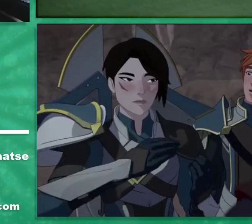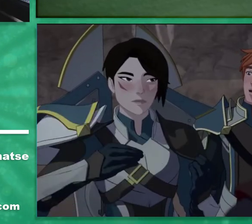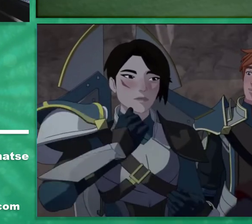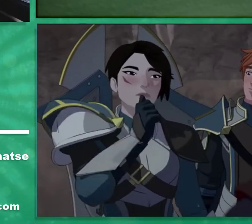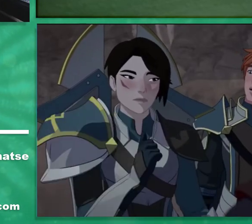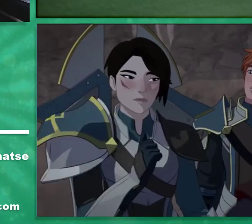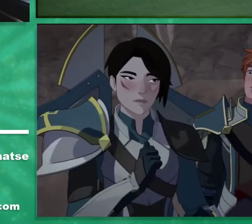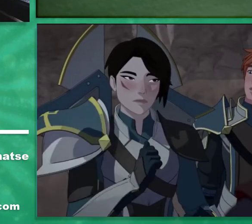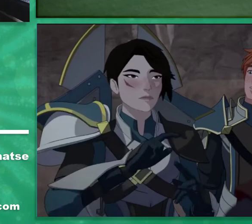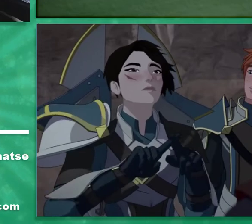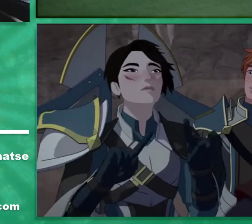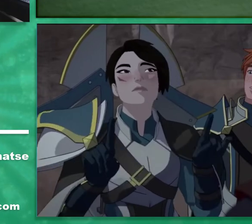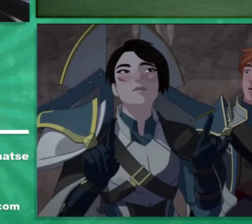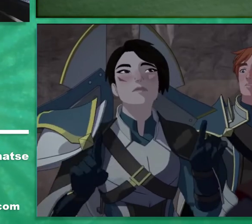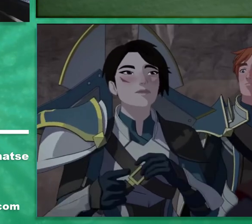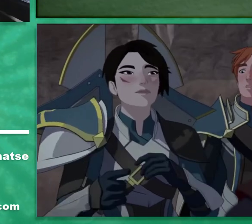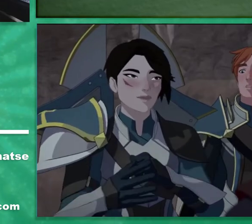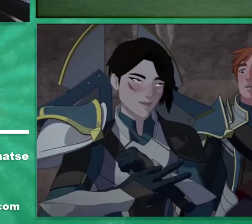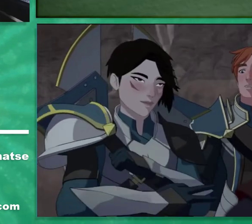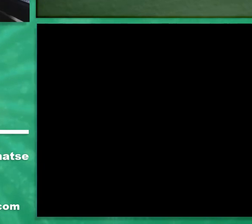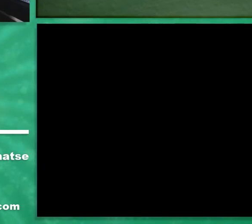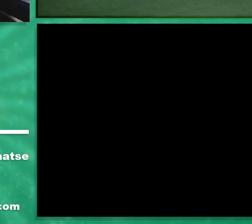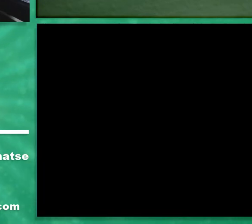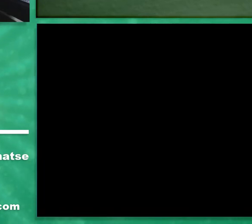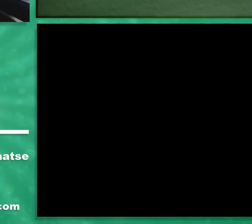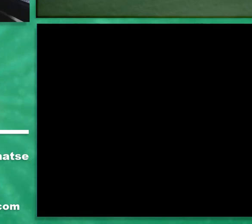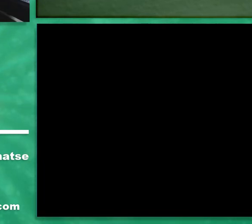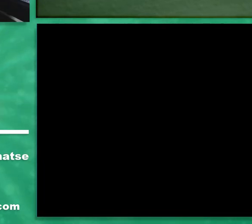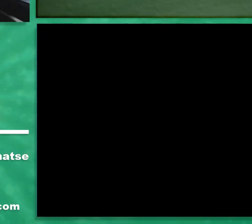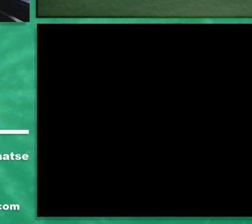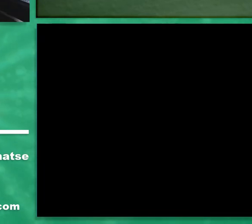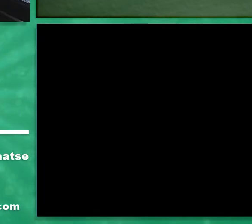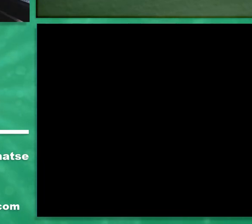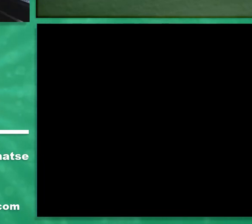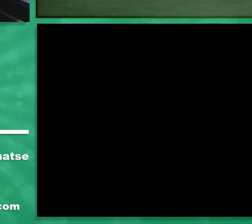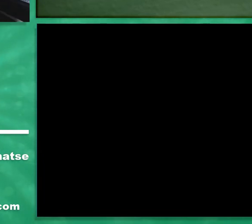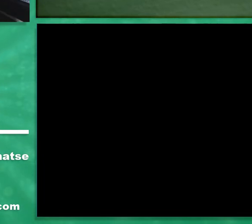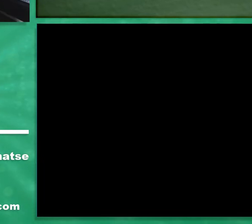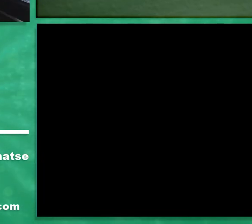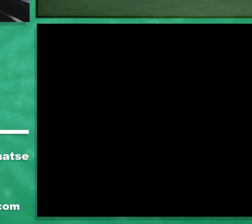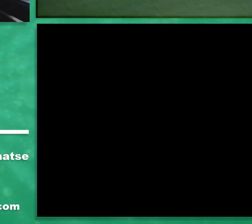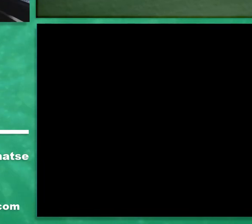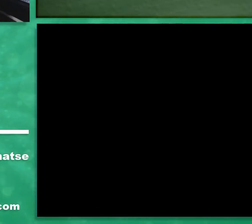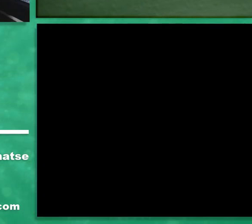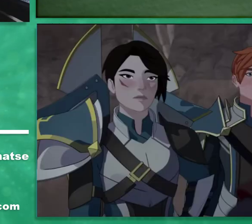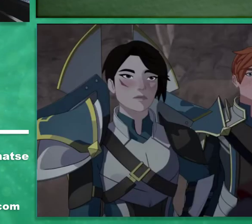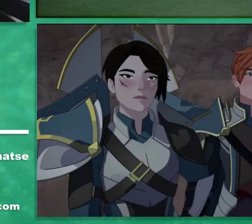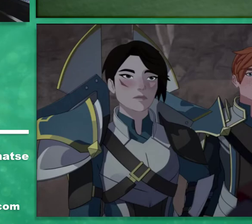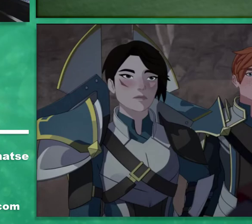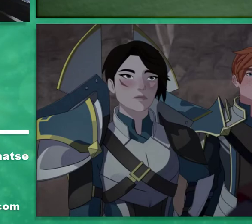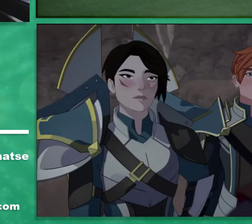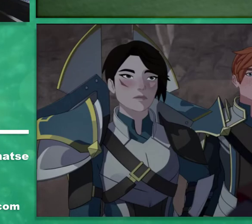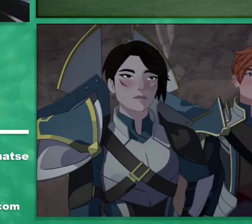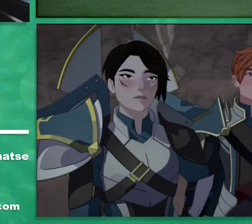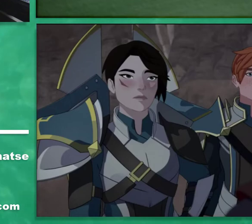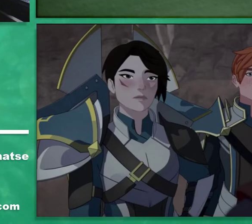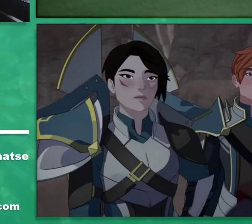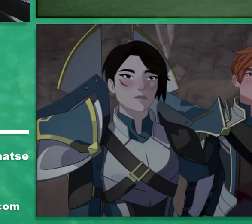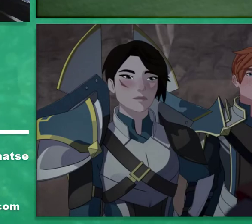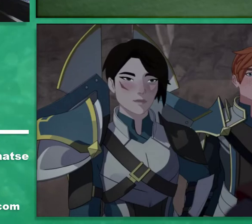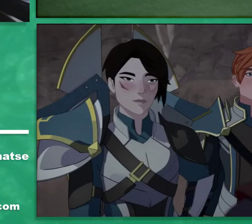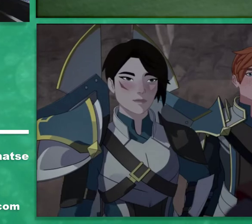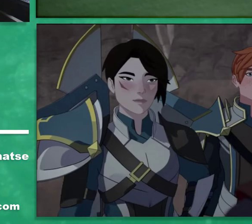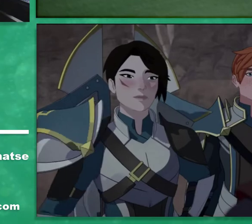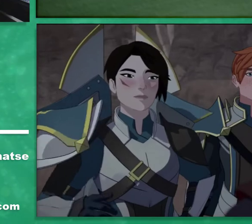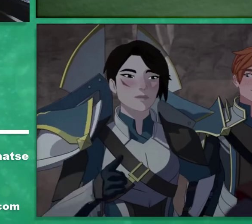You. She was compassionate and patient. One more time in real speed. Live up to what she saw